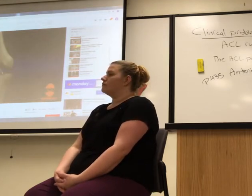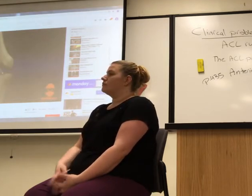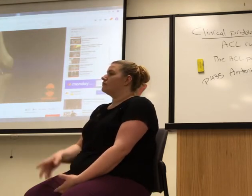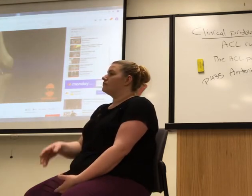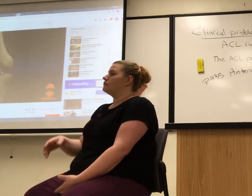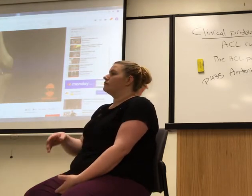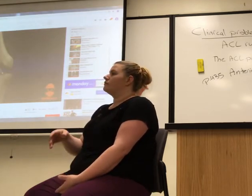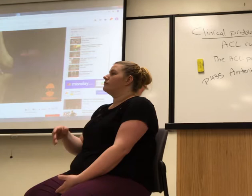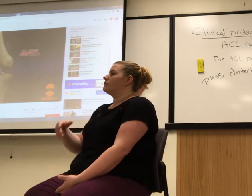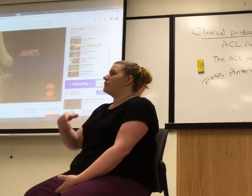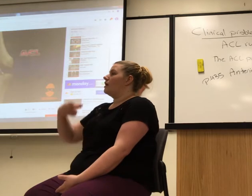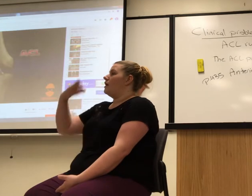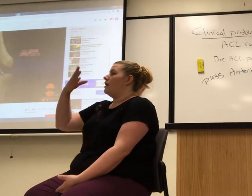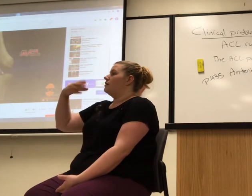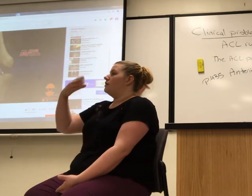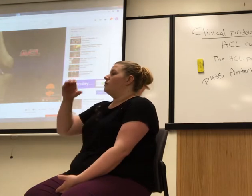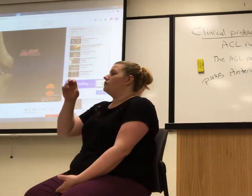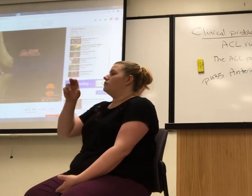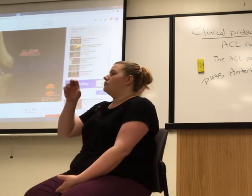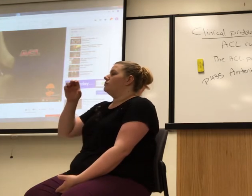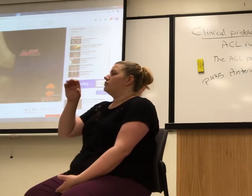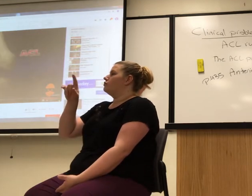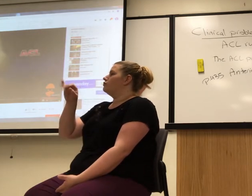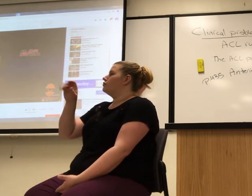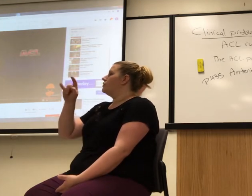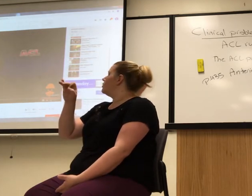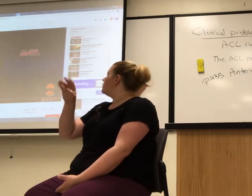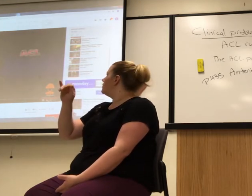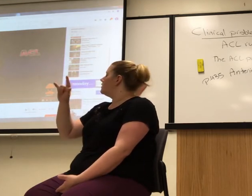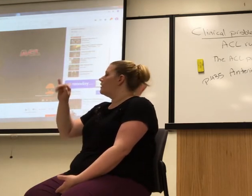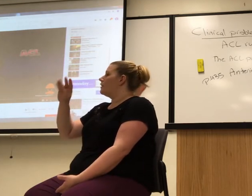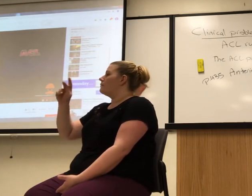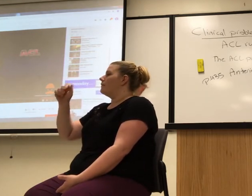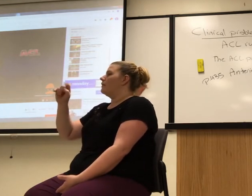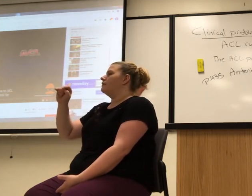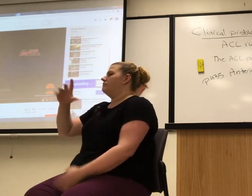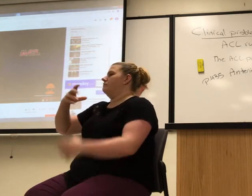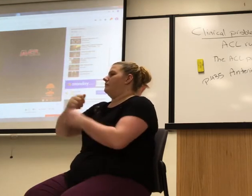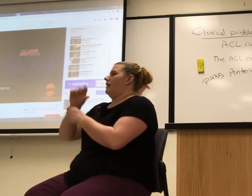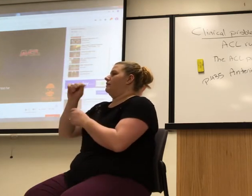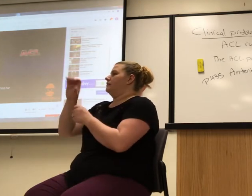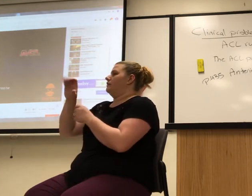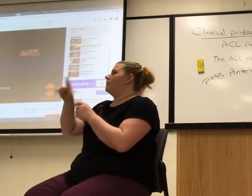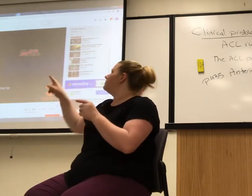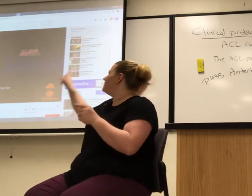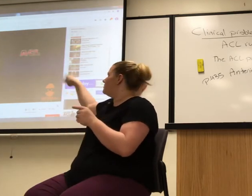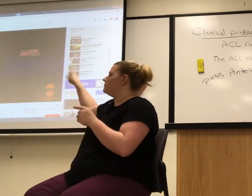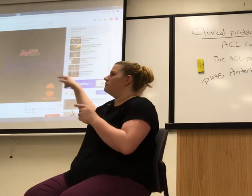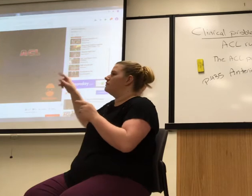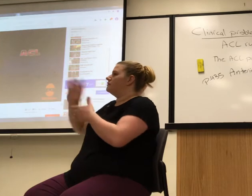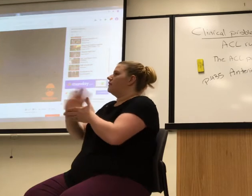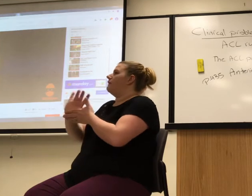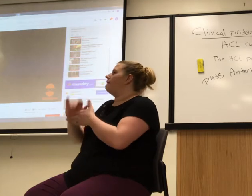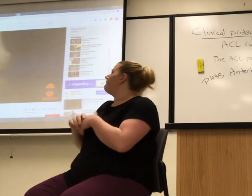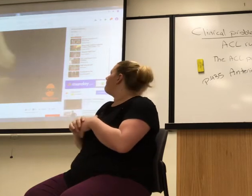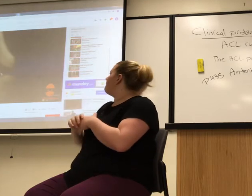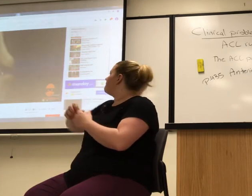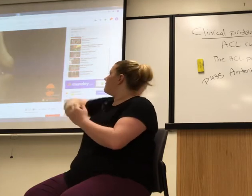The anterior cruciate ligament, or ACL, keeps the tibia from gliding too far forward in relation to the femur.